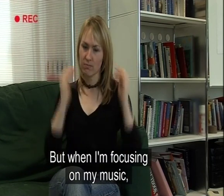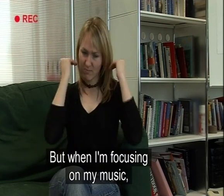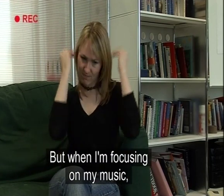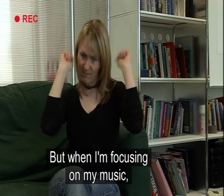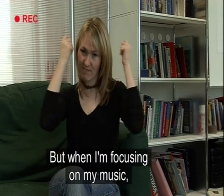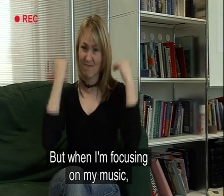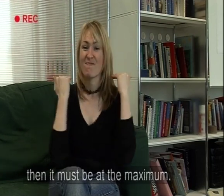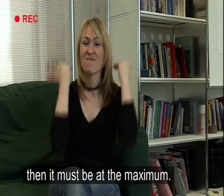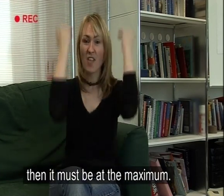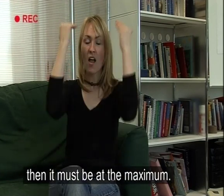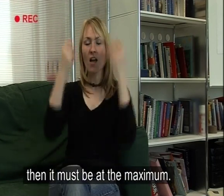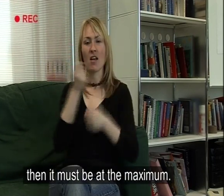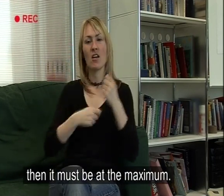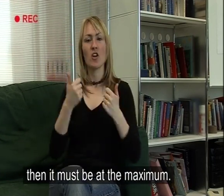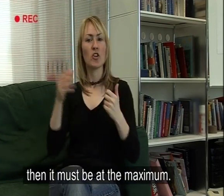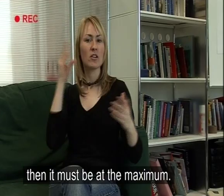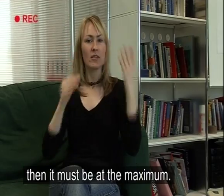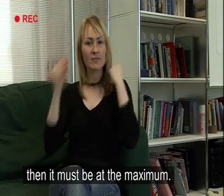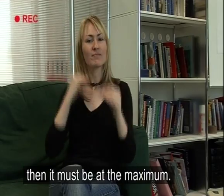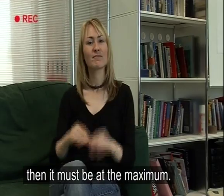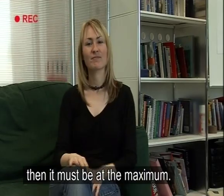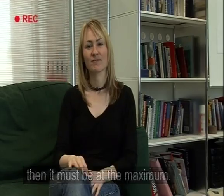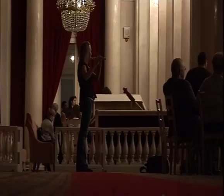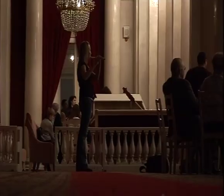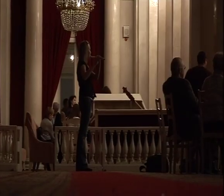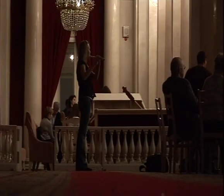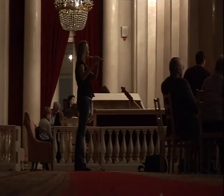focused in on my music, then it must be at the maximum.